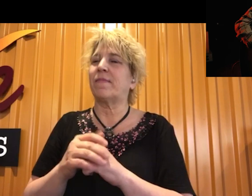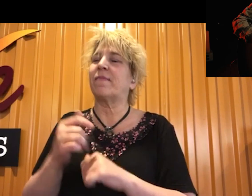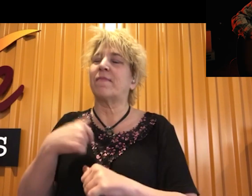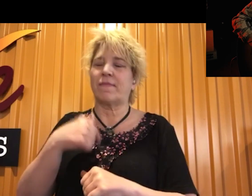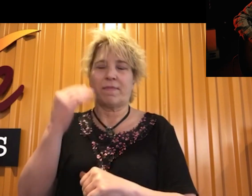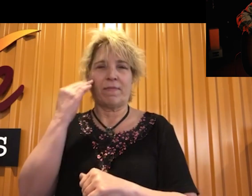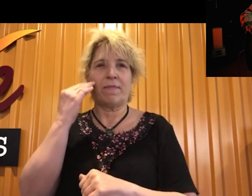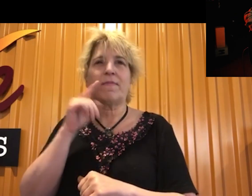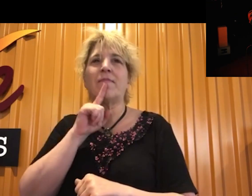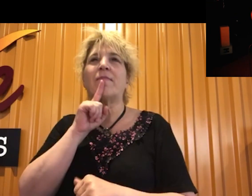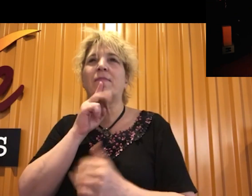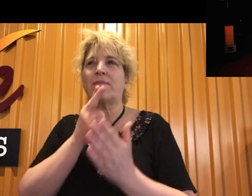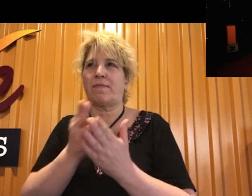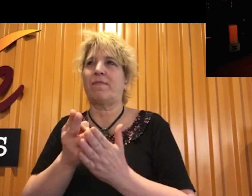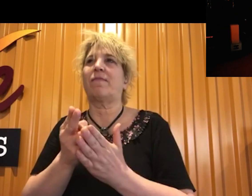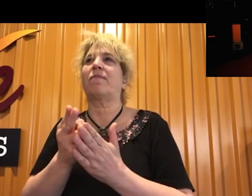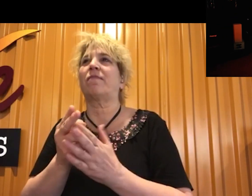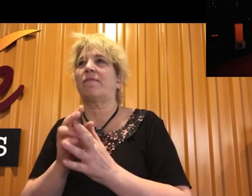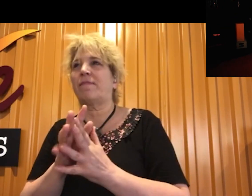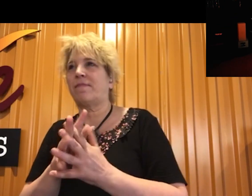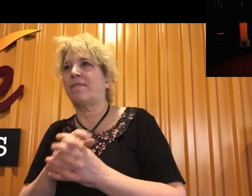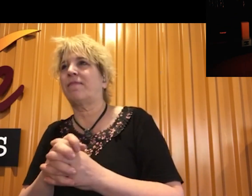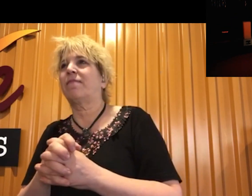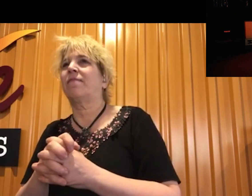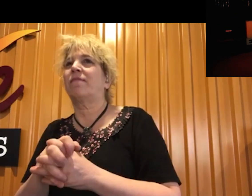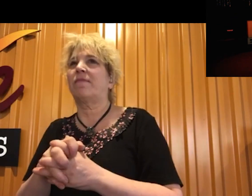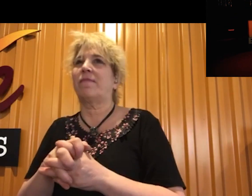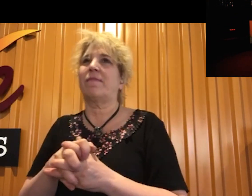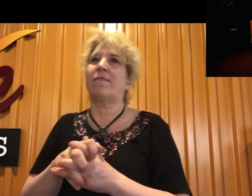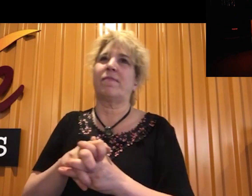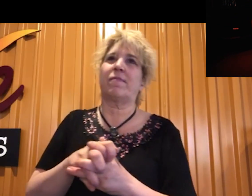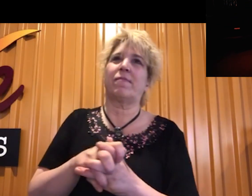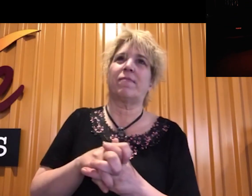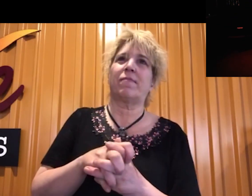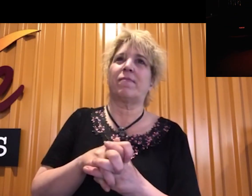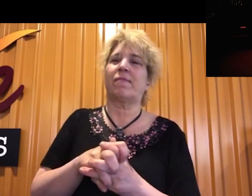I know it's true,